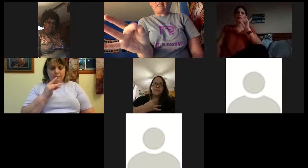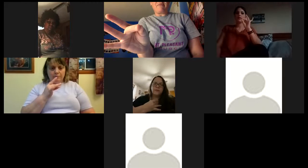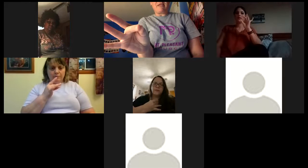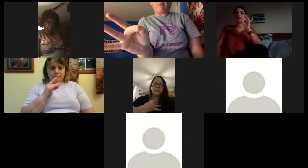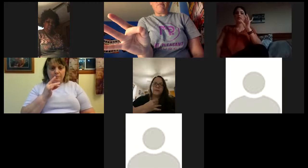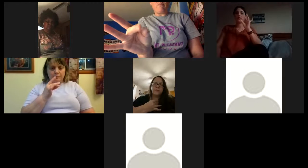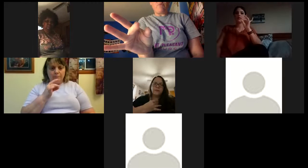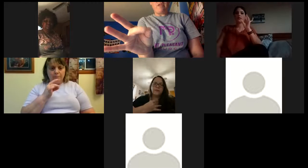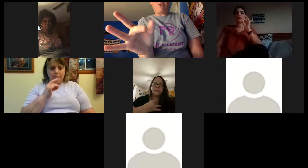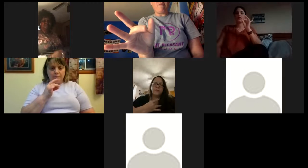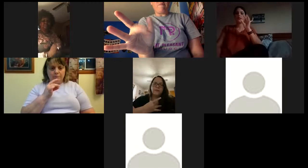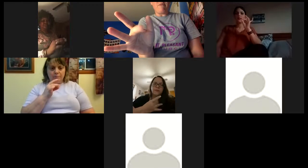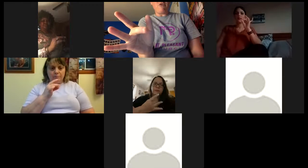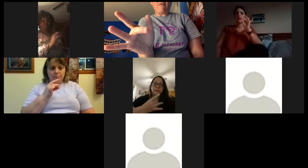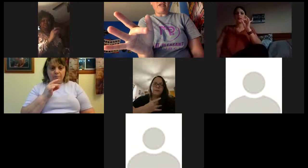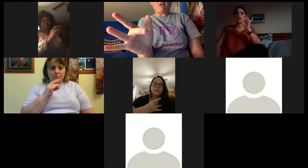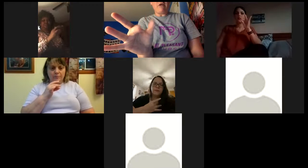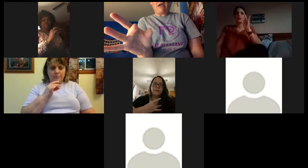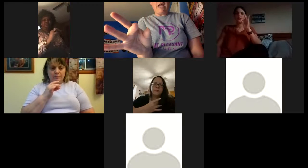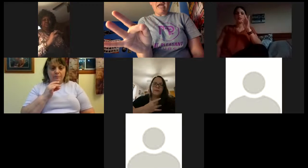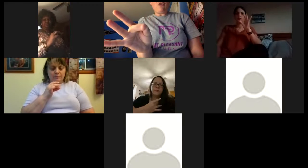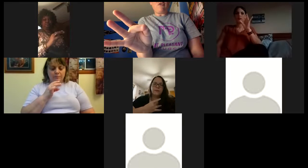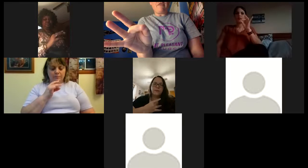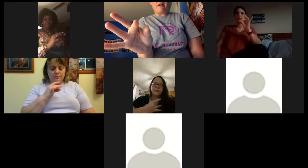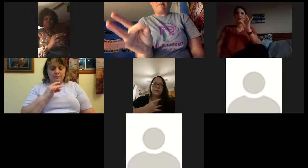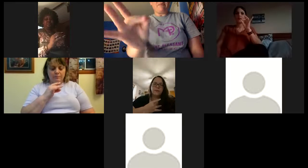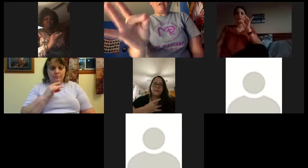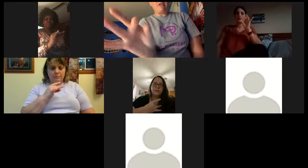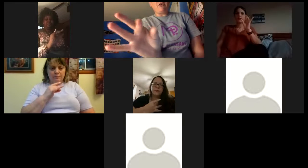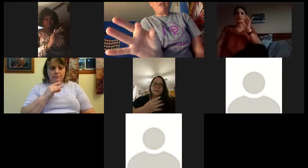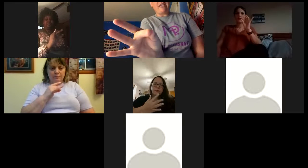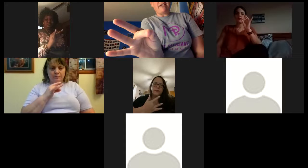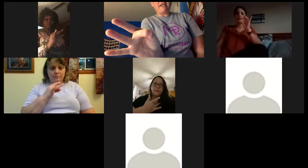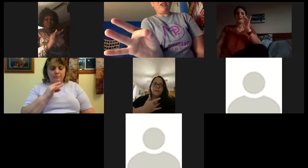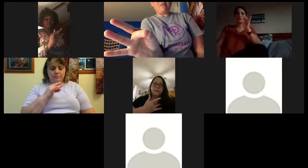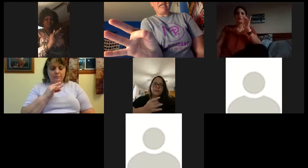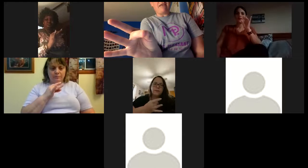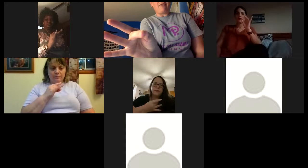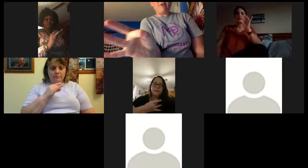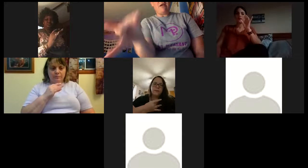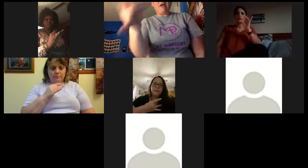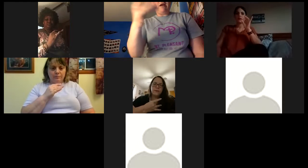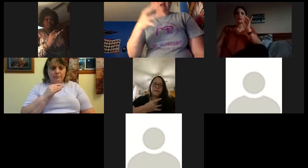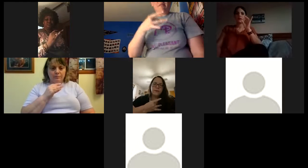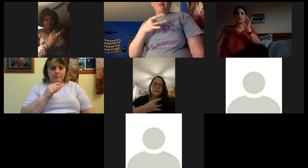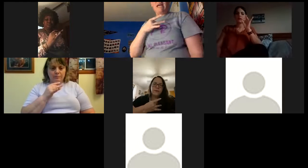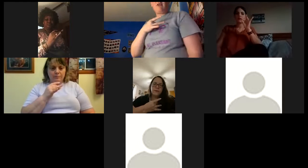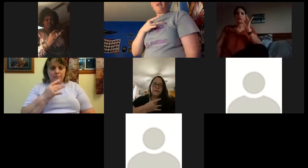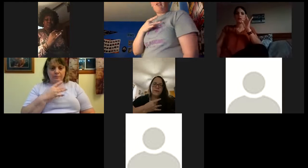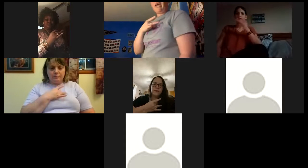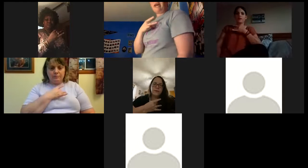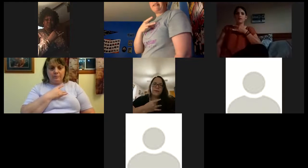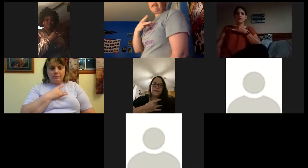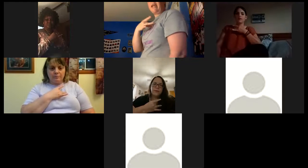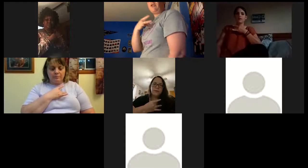pinching something with your middle finger and your thumb. So if you just kind of touch them together, all right, and then put that